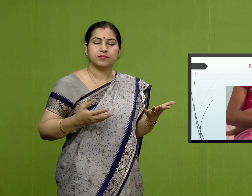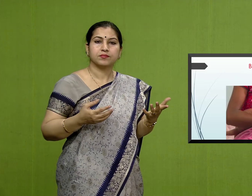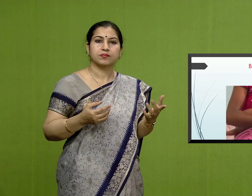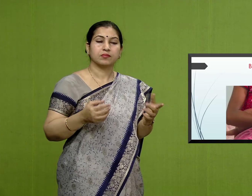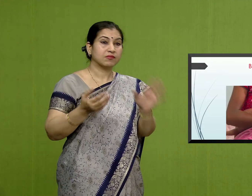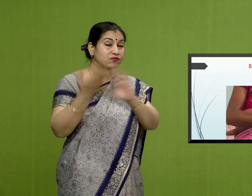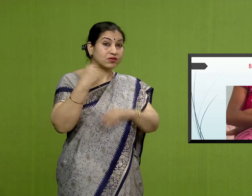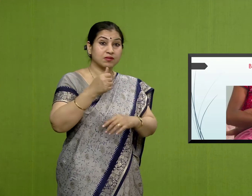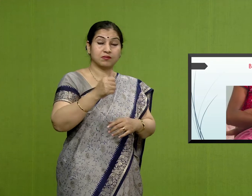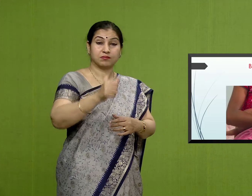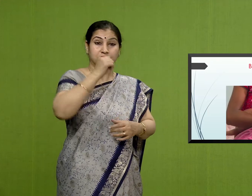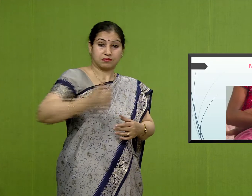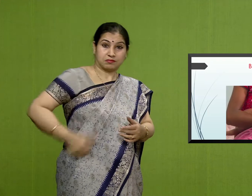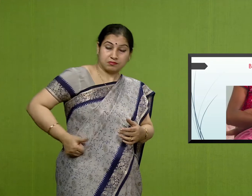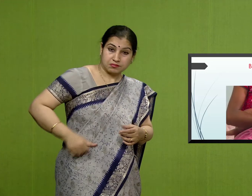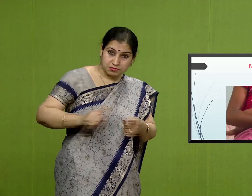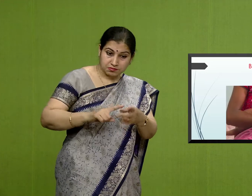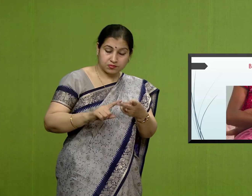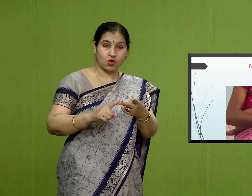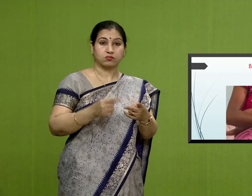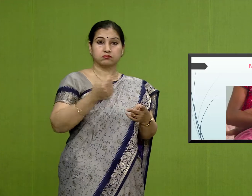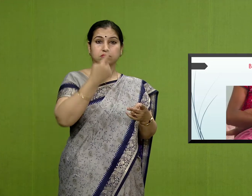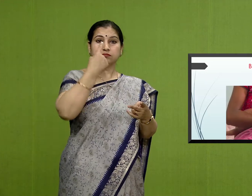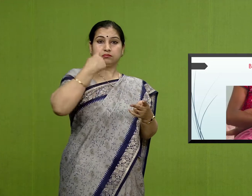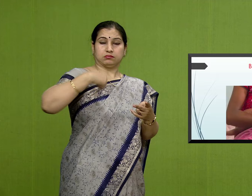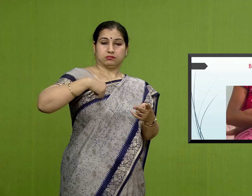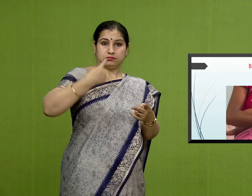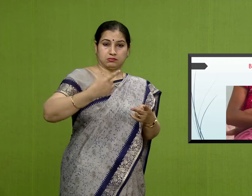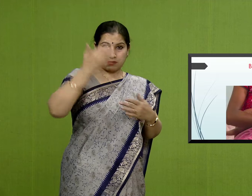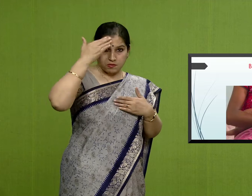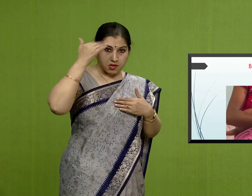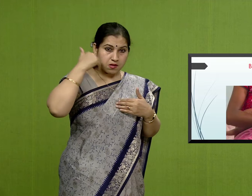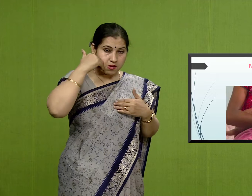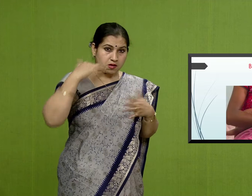diarrhea, respiratory infections, etc.